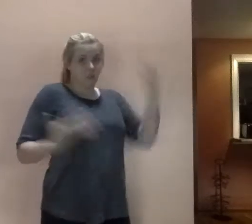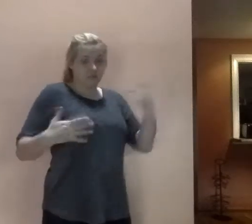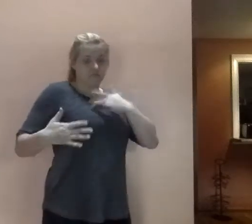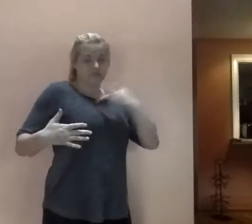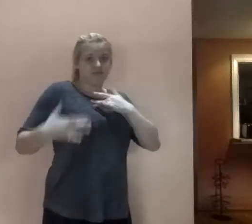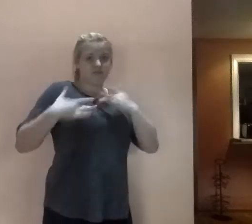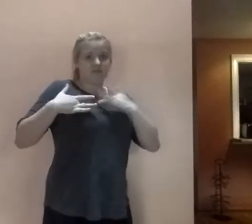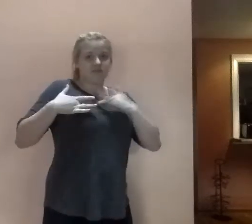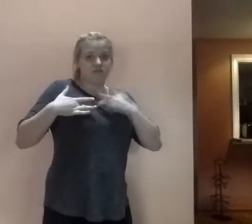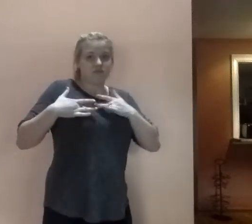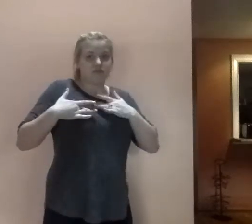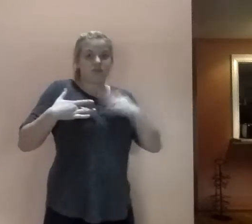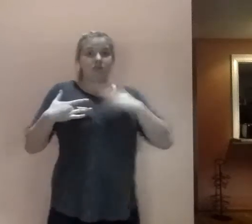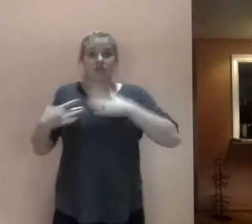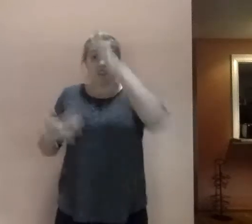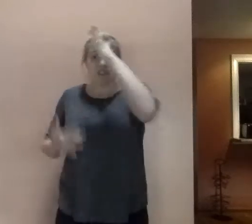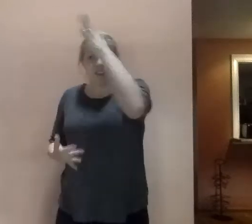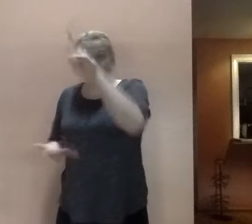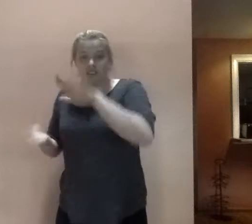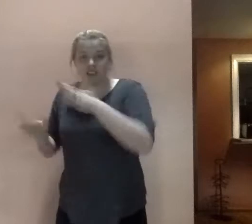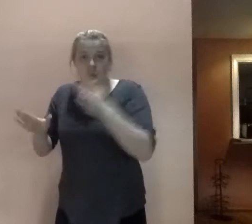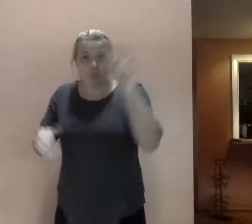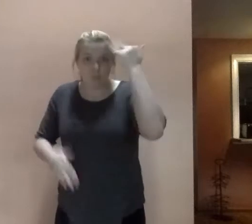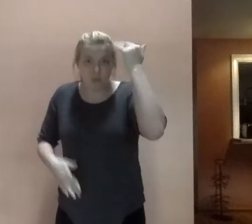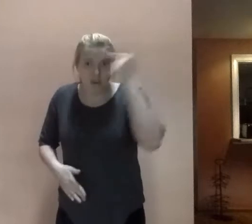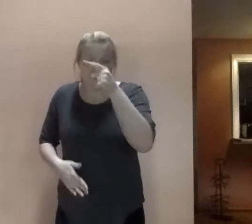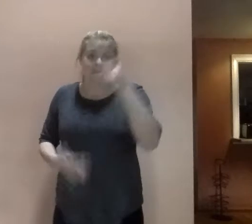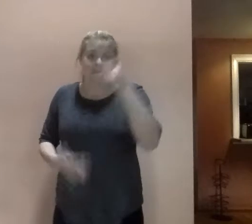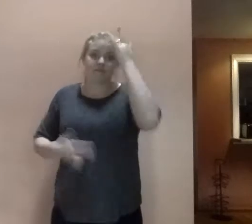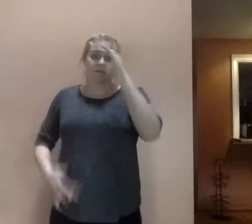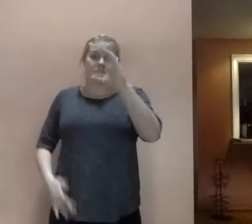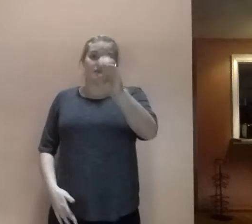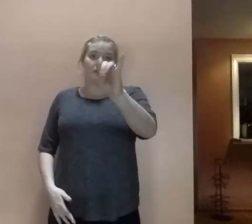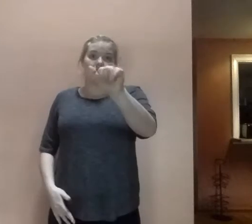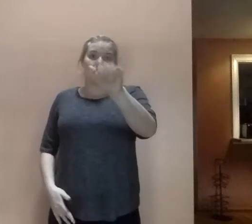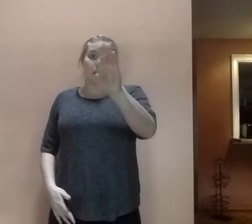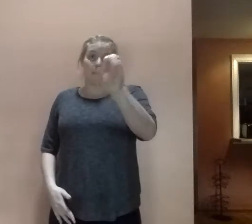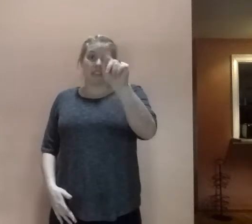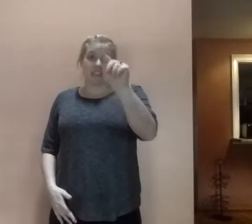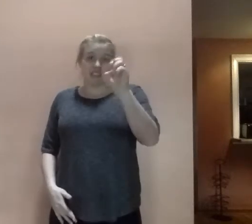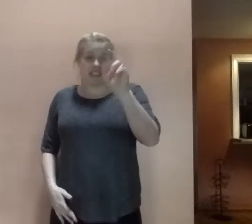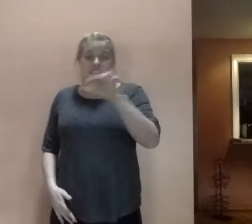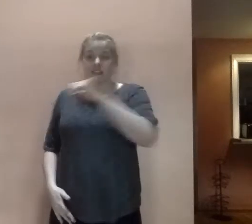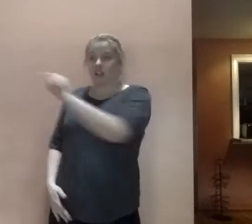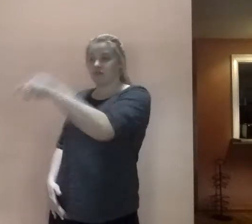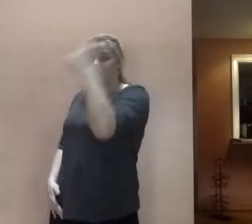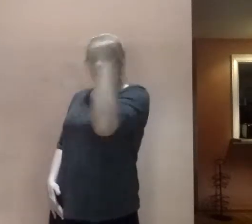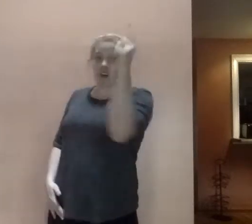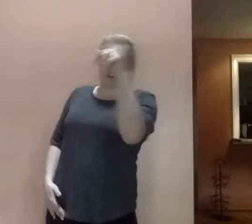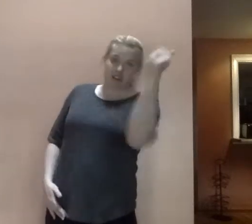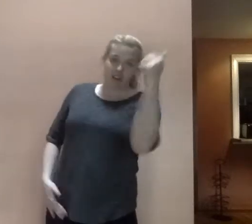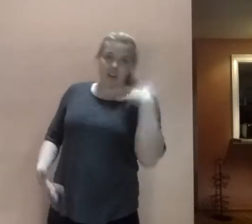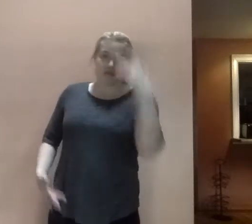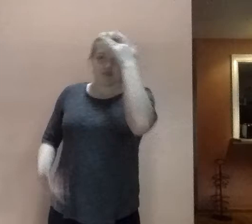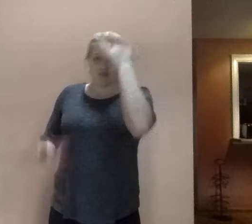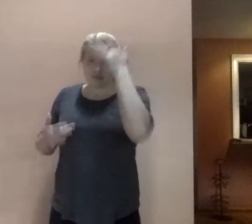from diabetes complications, and both my other grandpa and grandma died of cancer. I was always paranoid that I would also get one of these diseases.